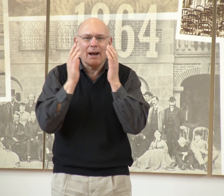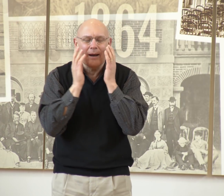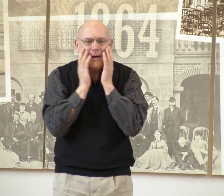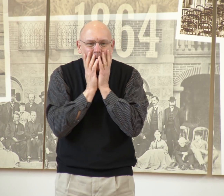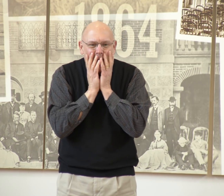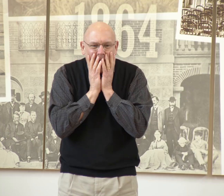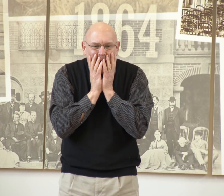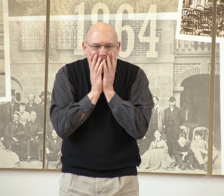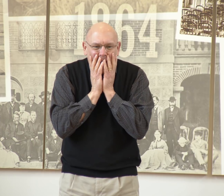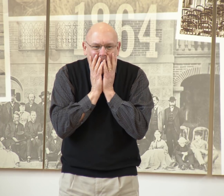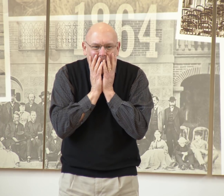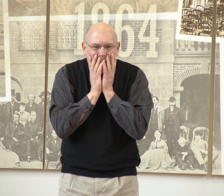My God.